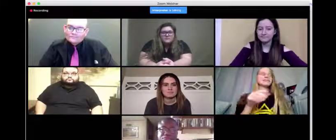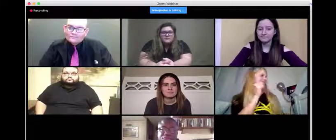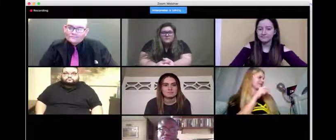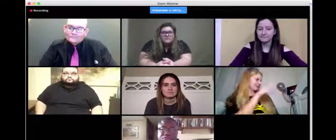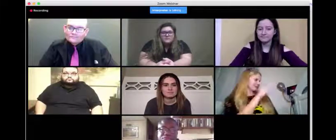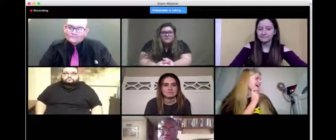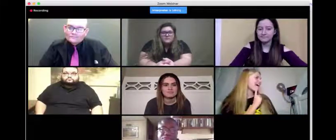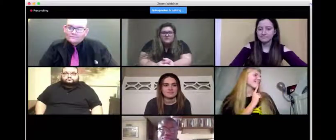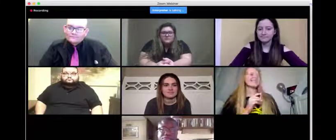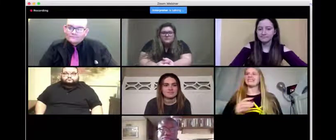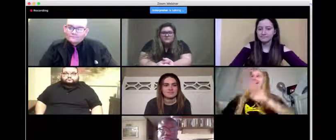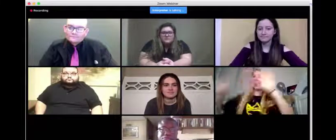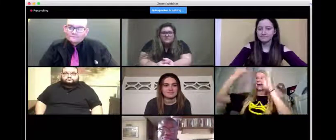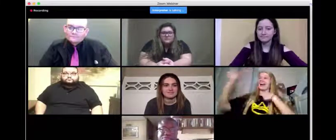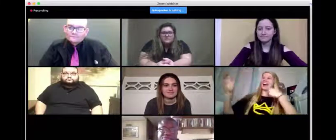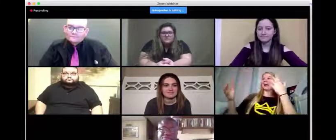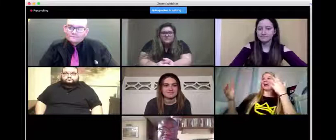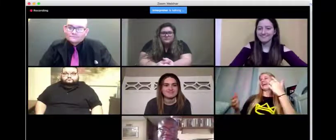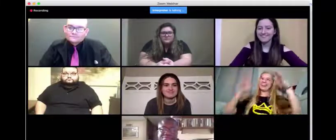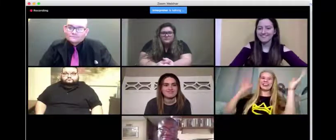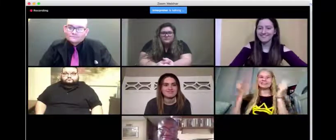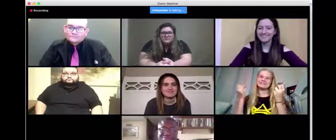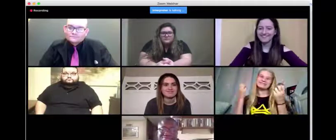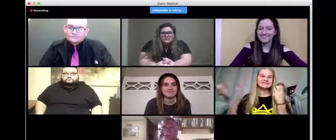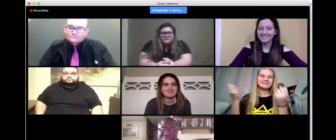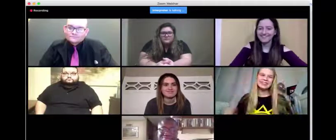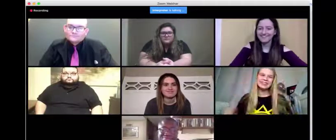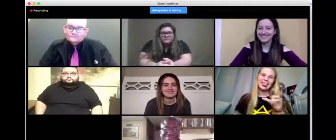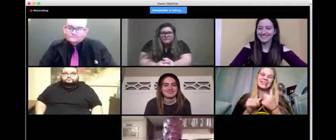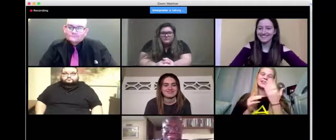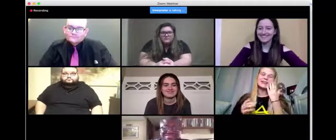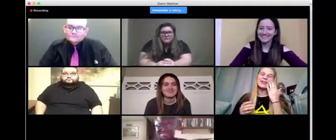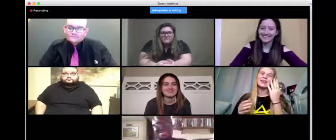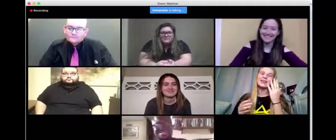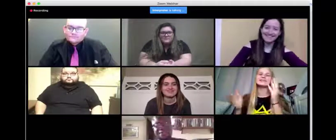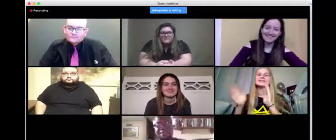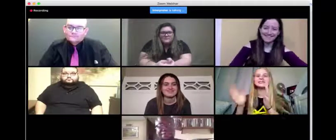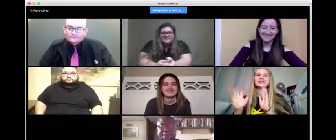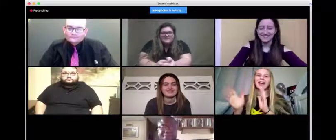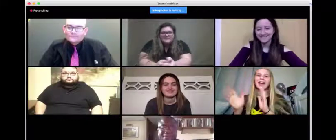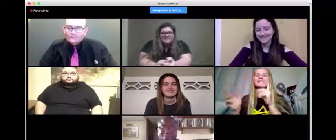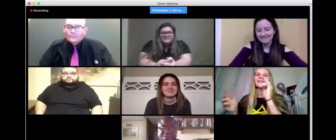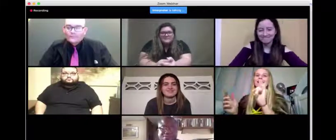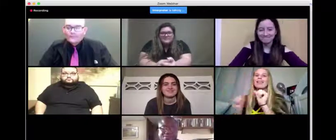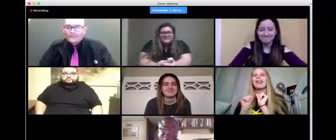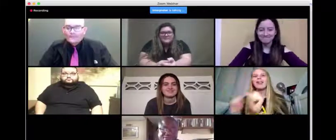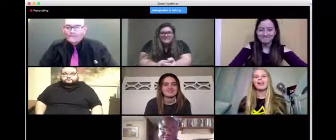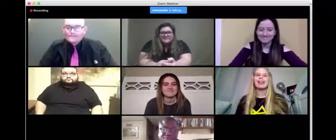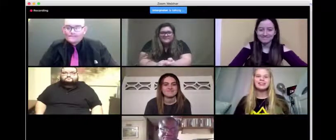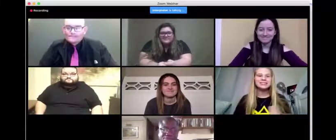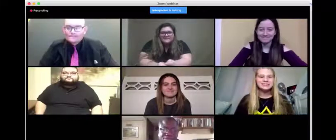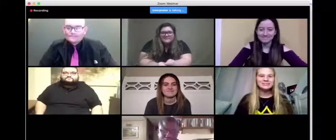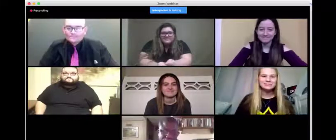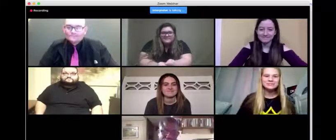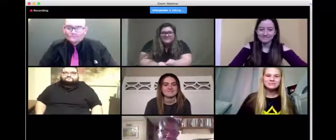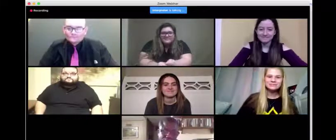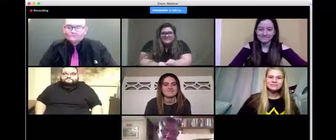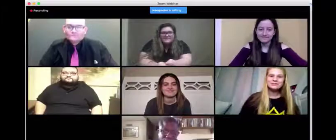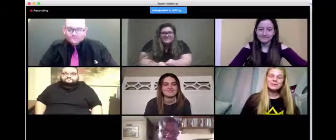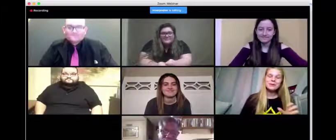just really getting to know new people. And that's what I want for, my goals for continuing on. And I love this kind of culture.